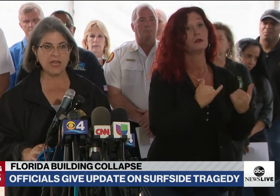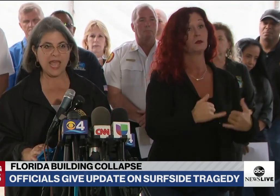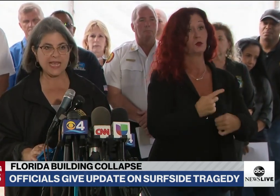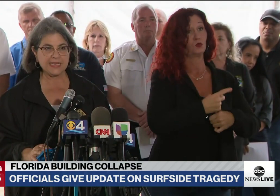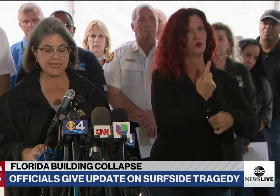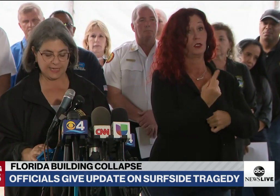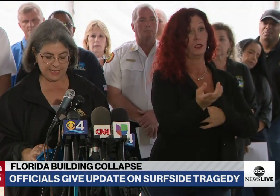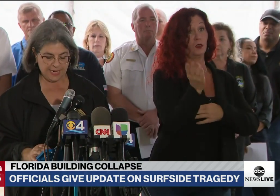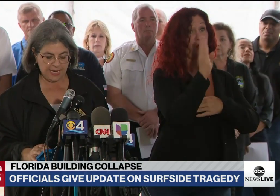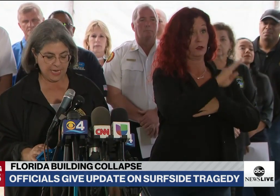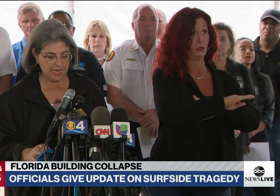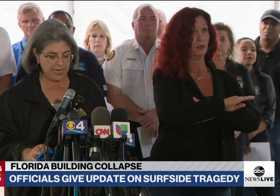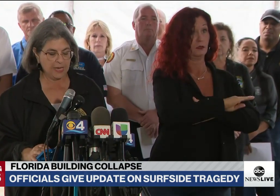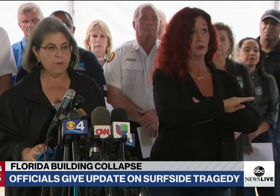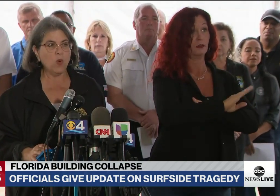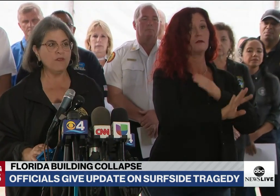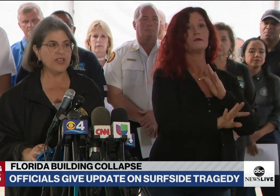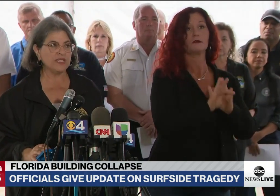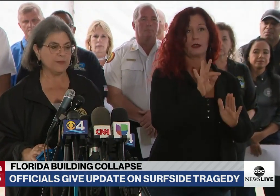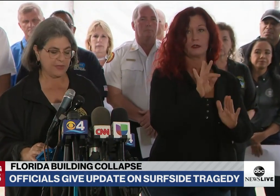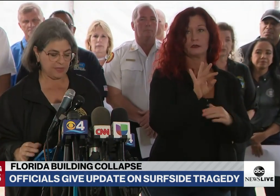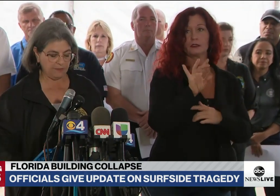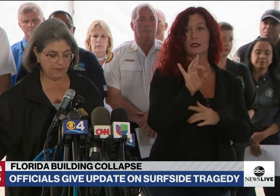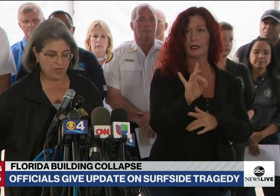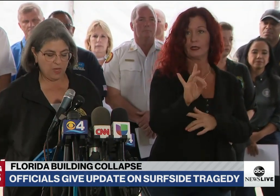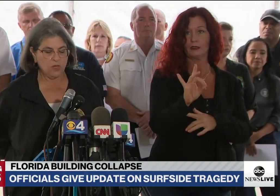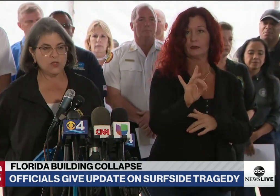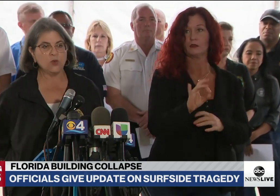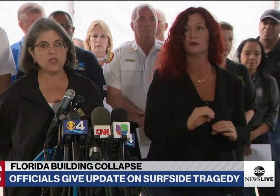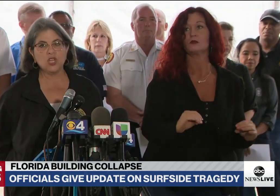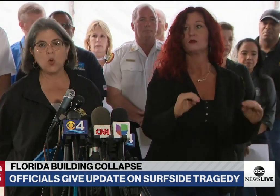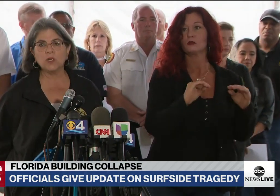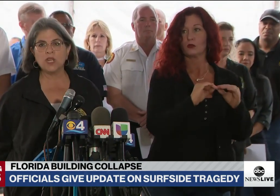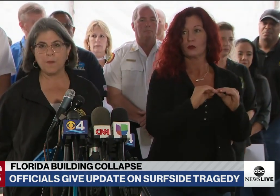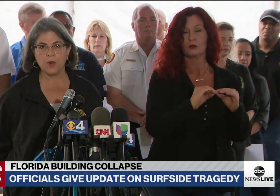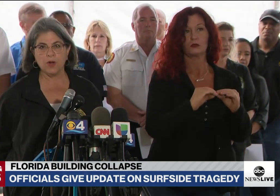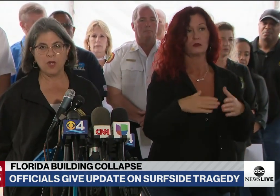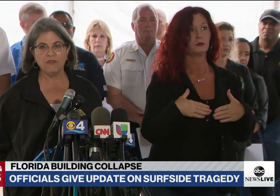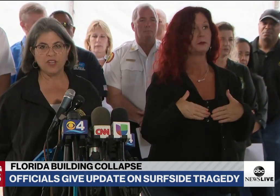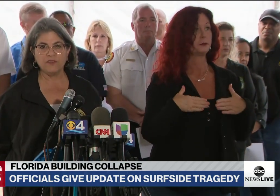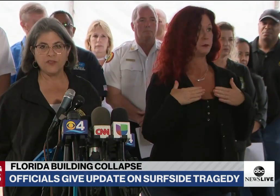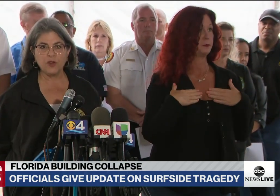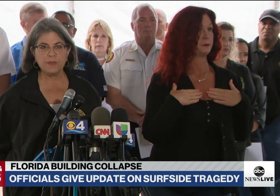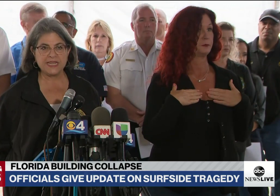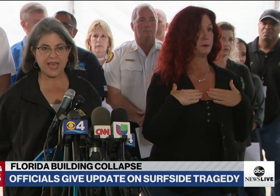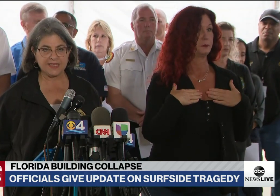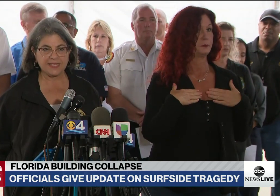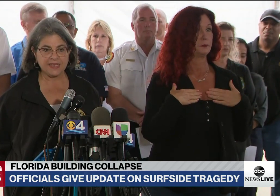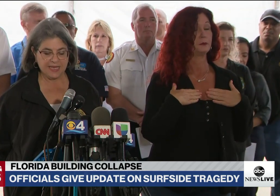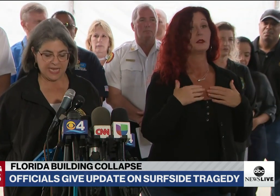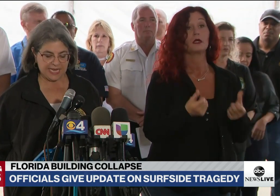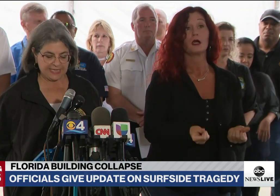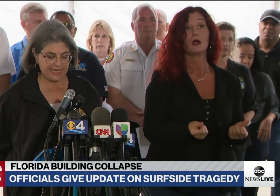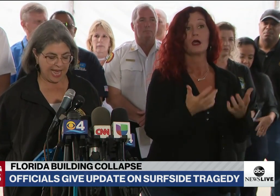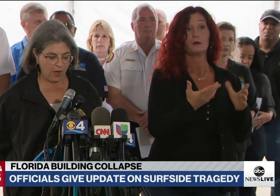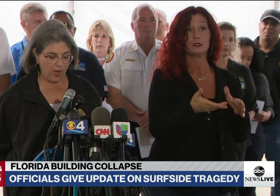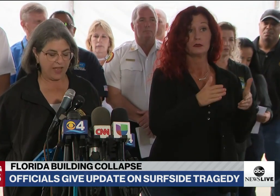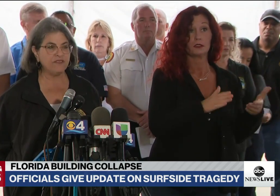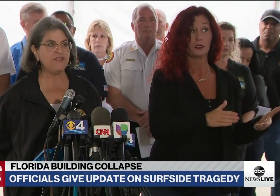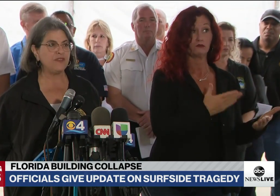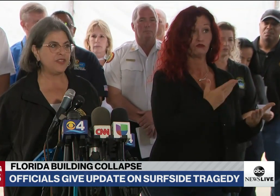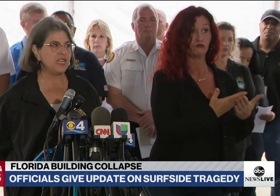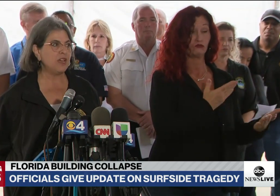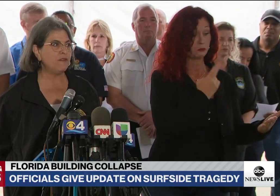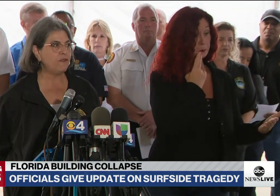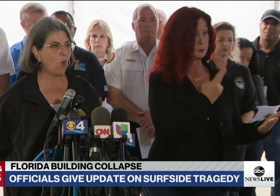recovered 8 more victims. So the total number of confirmed deaths is now